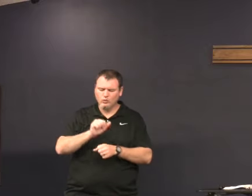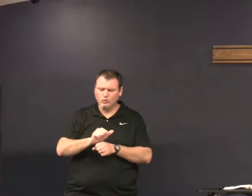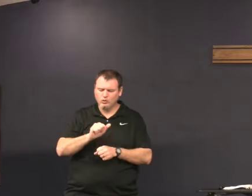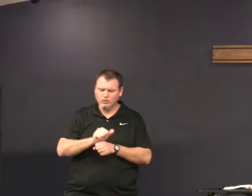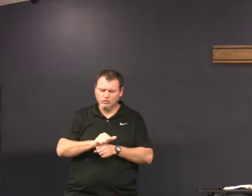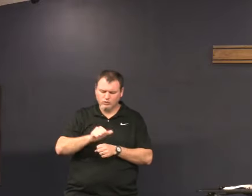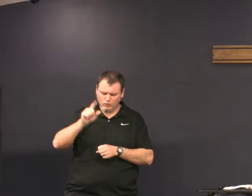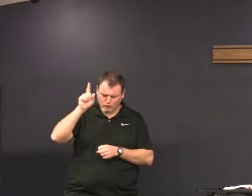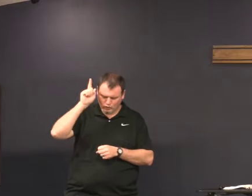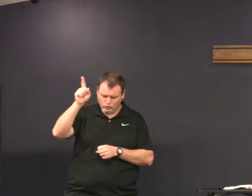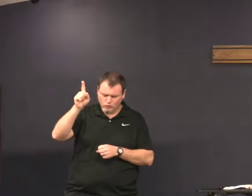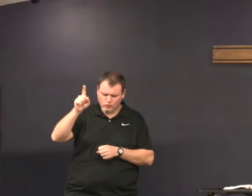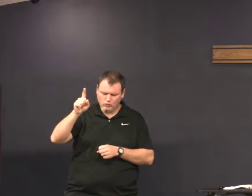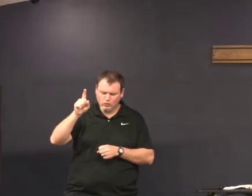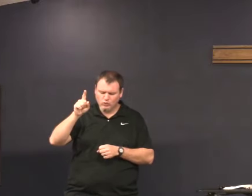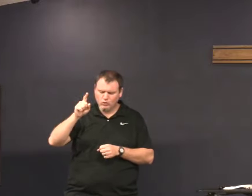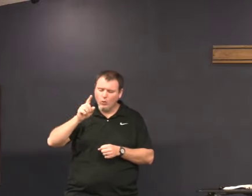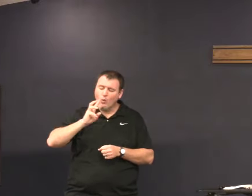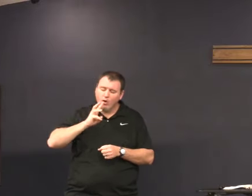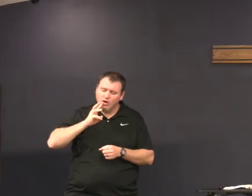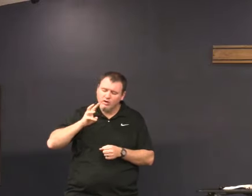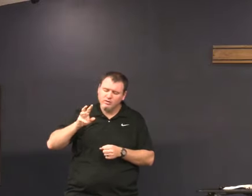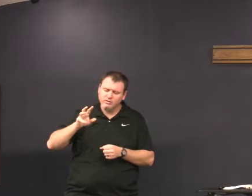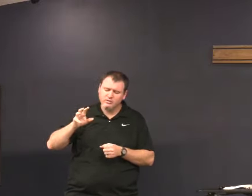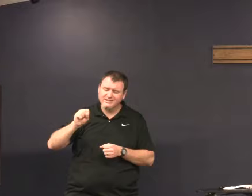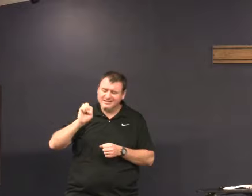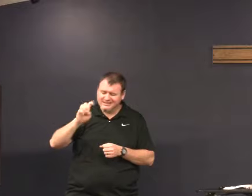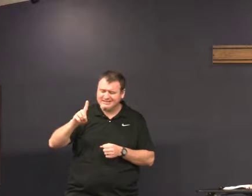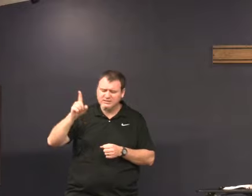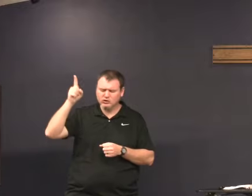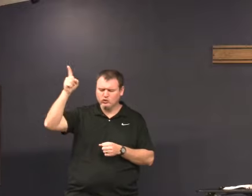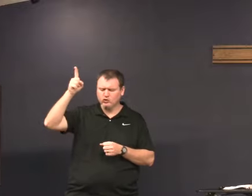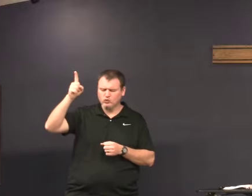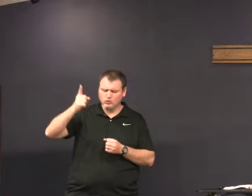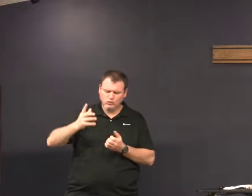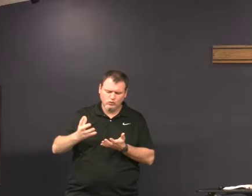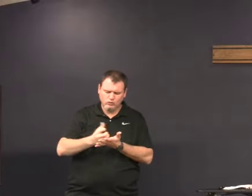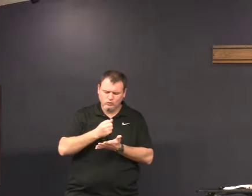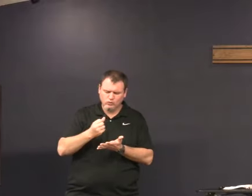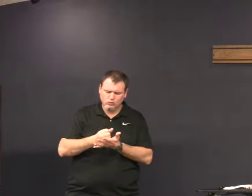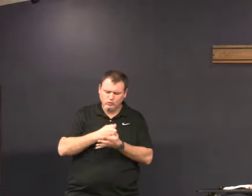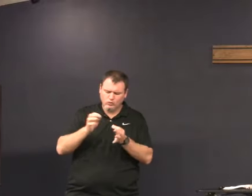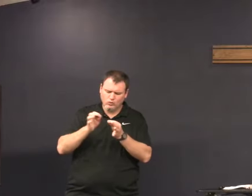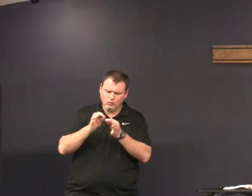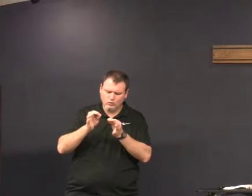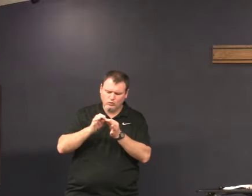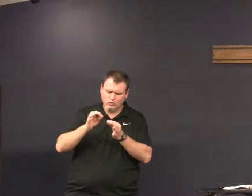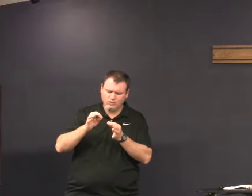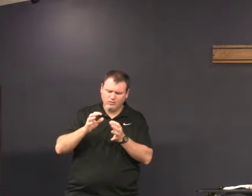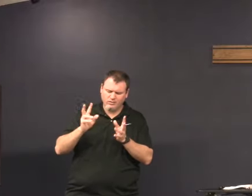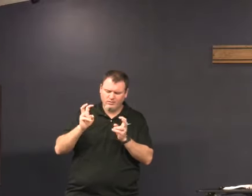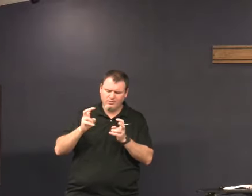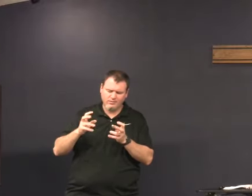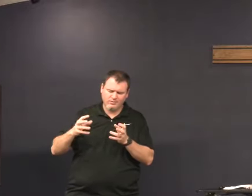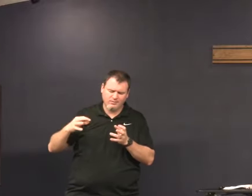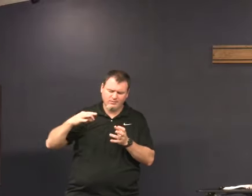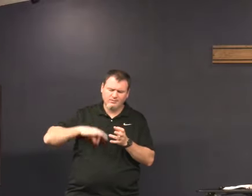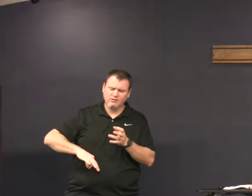knew that my work in the things I do. You are the wise, you are the seed, you are